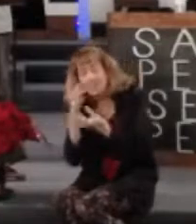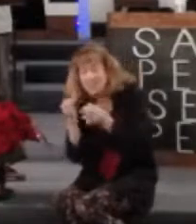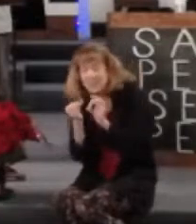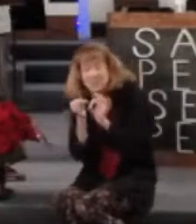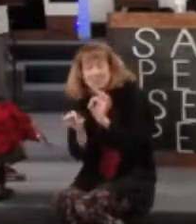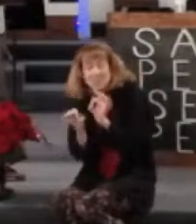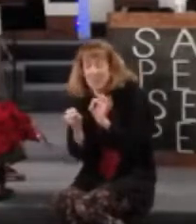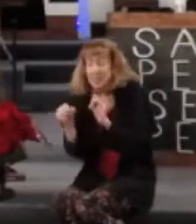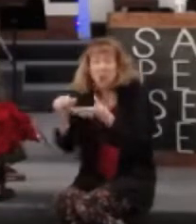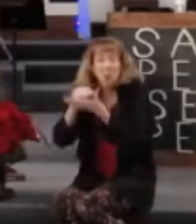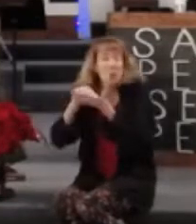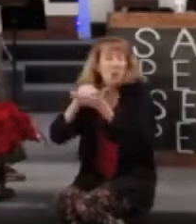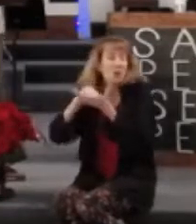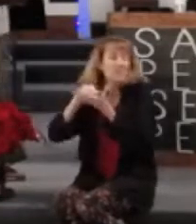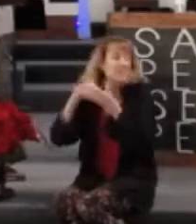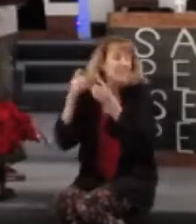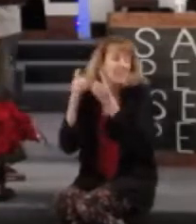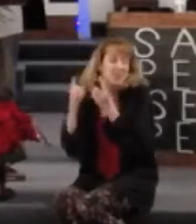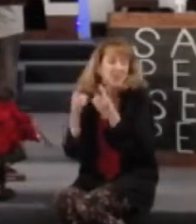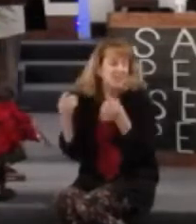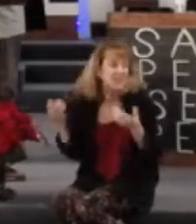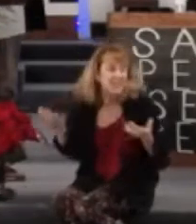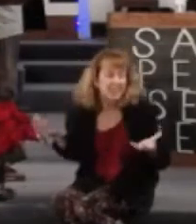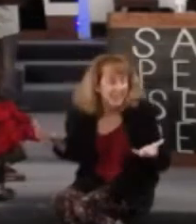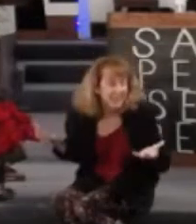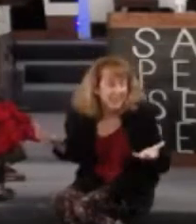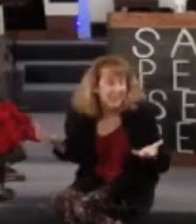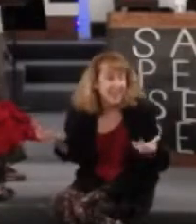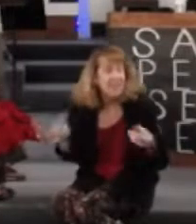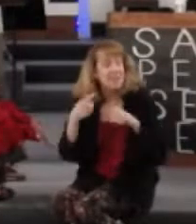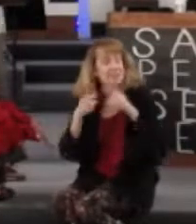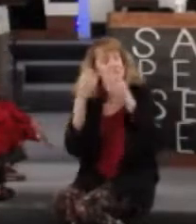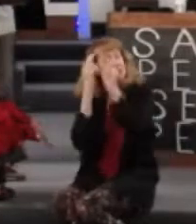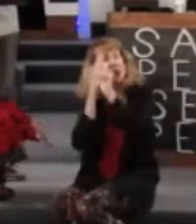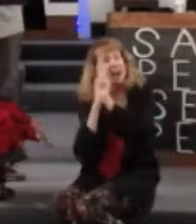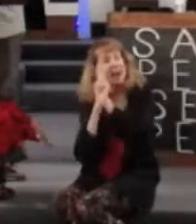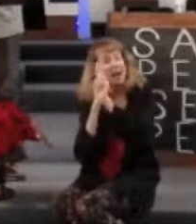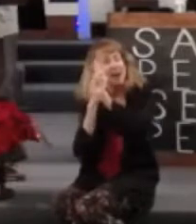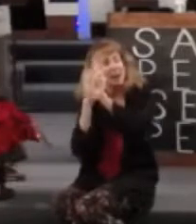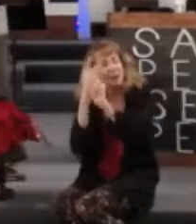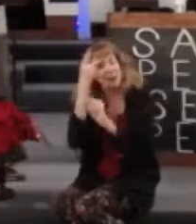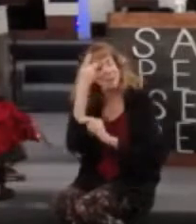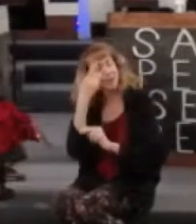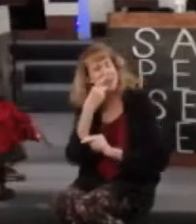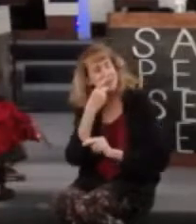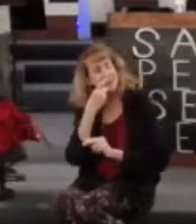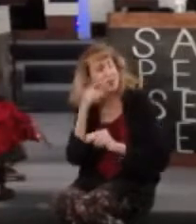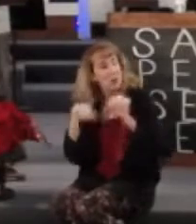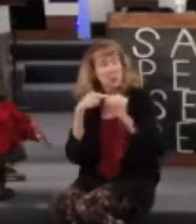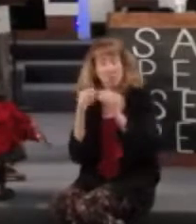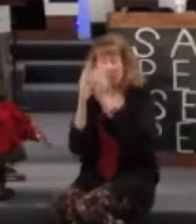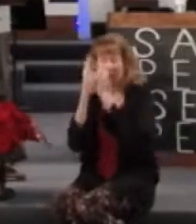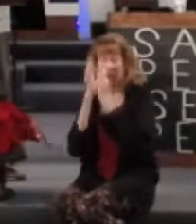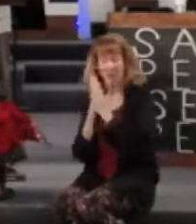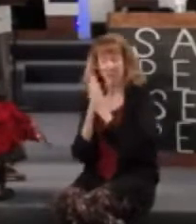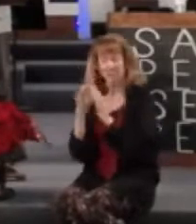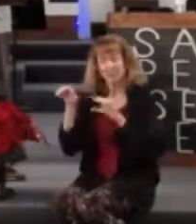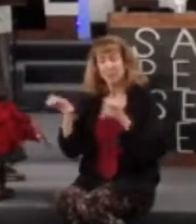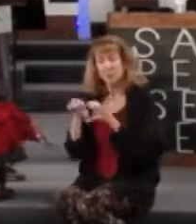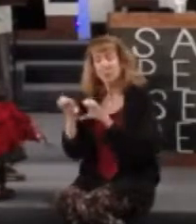So how's it about when you honor your parents? I mean, when you do as you're asked, whether you like it or